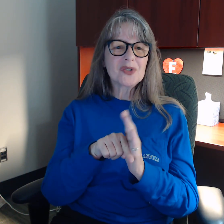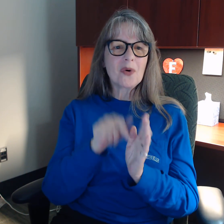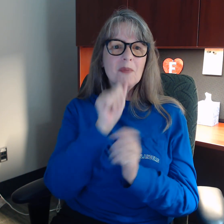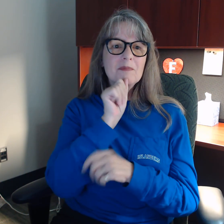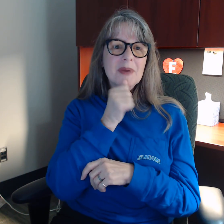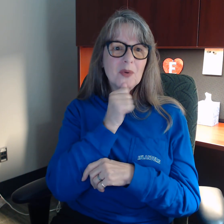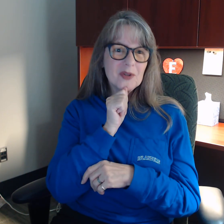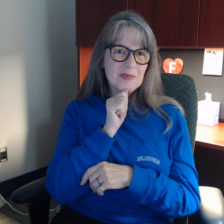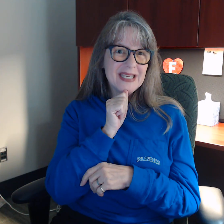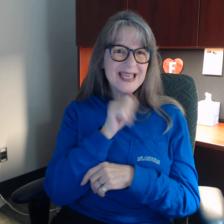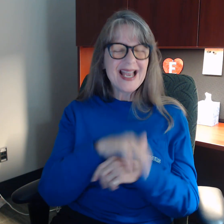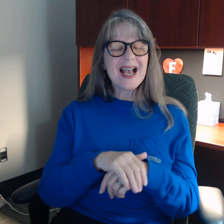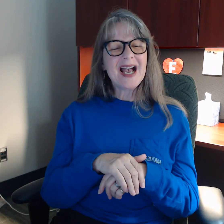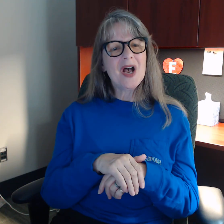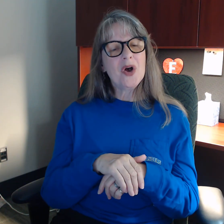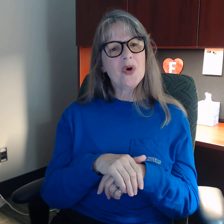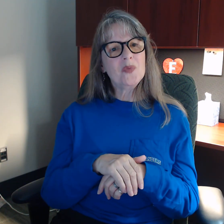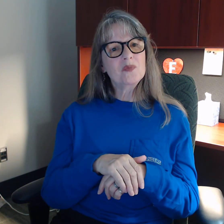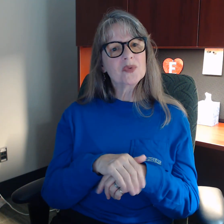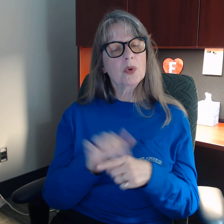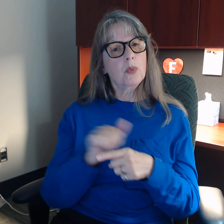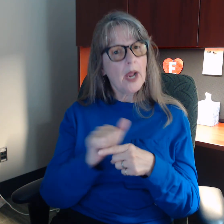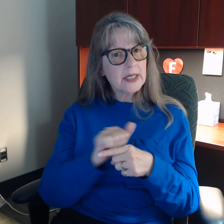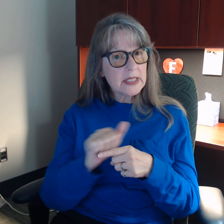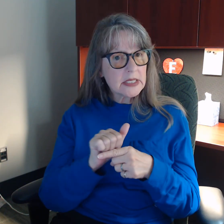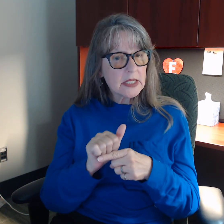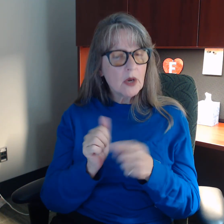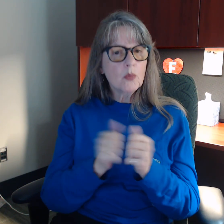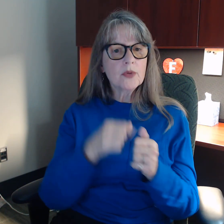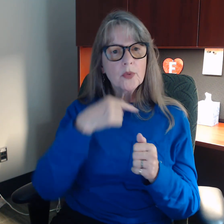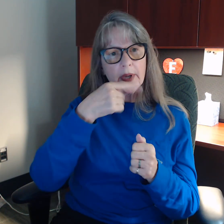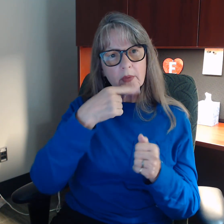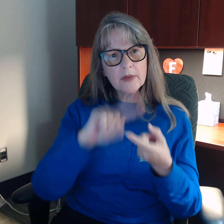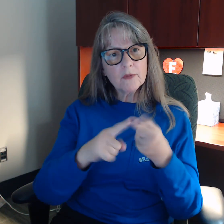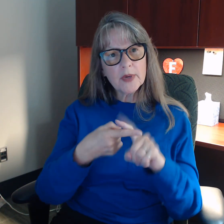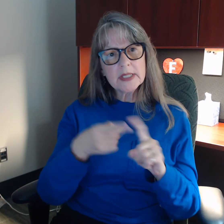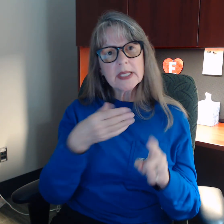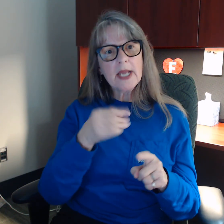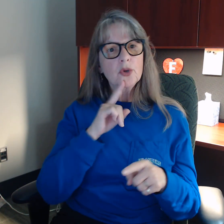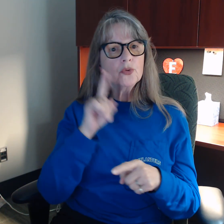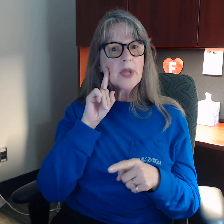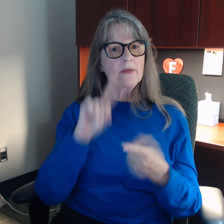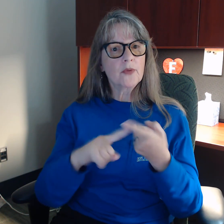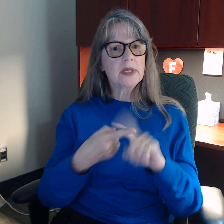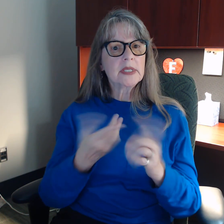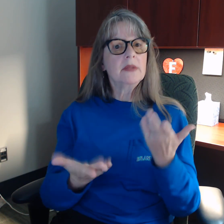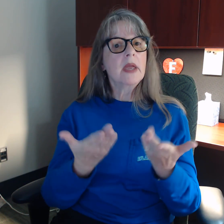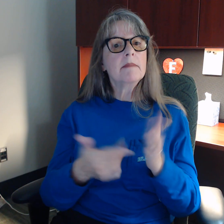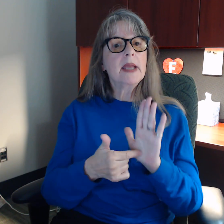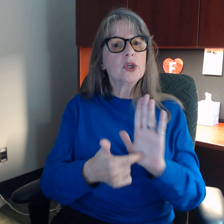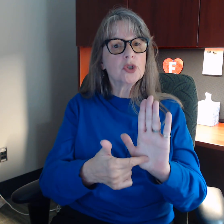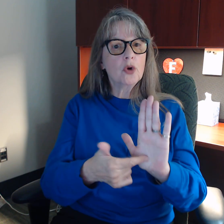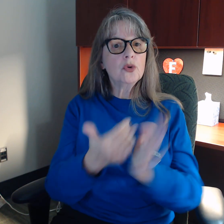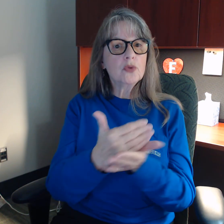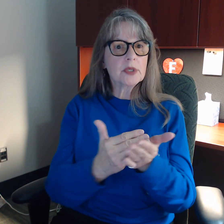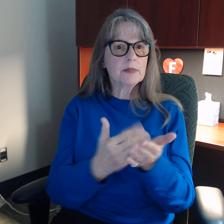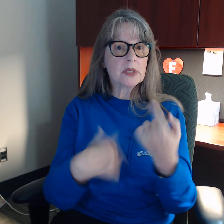So bear with me. So practice with your hearing friends and your deaf friends, and they may show you some